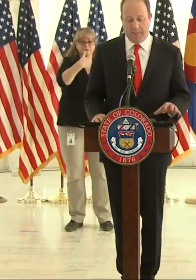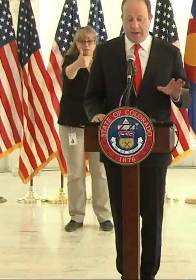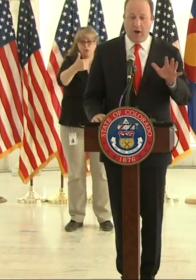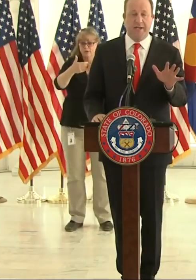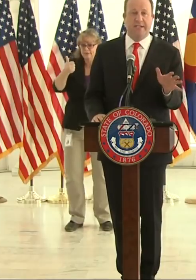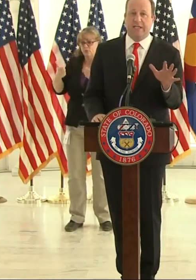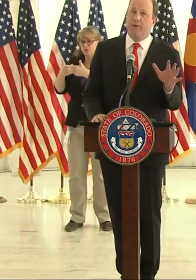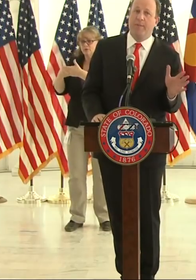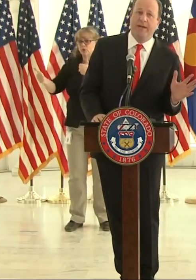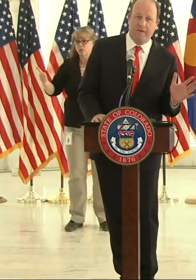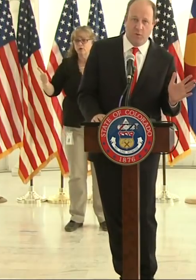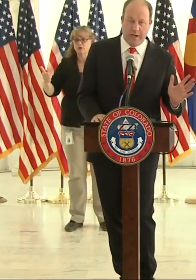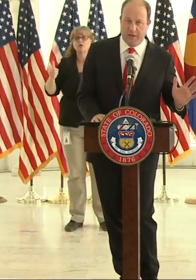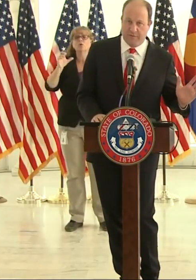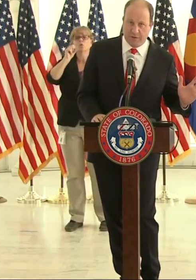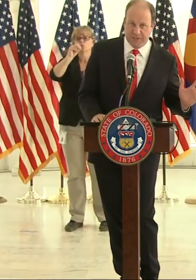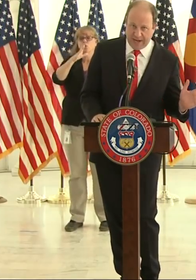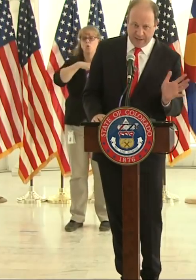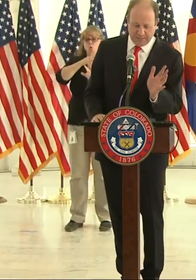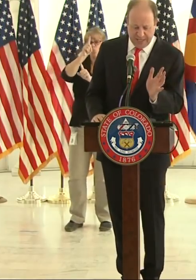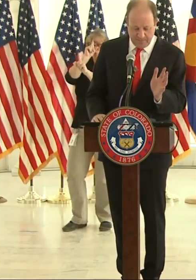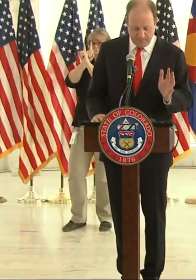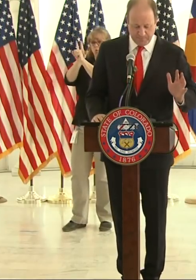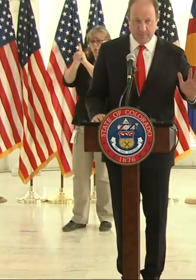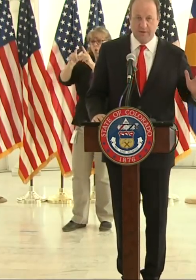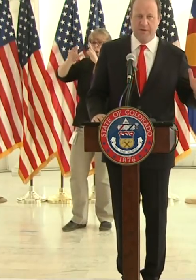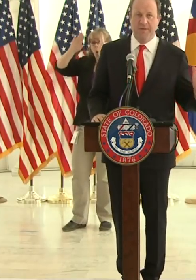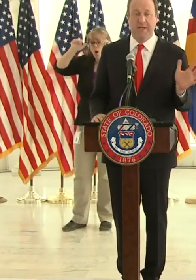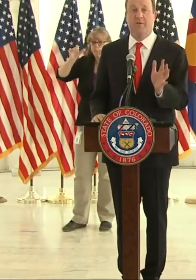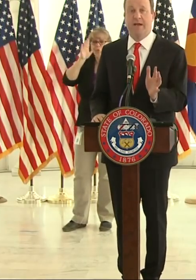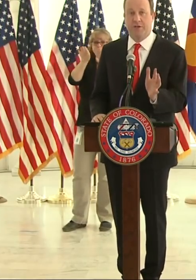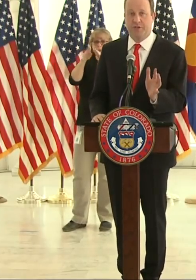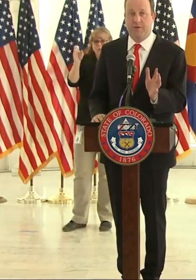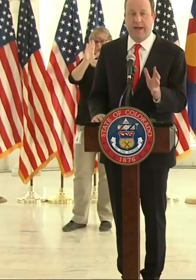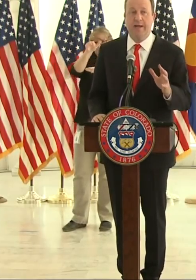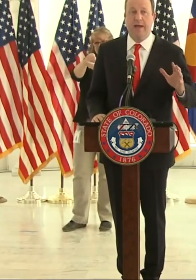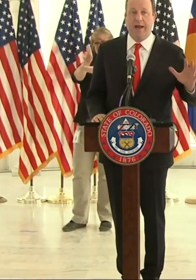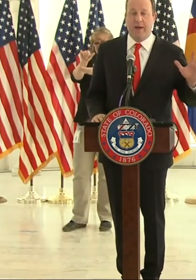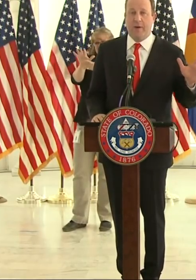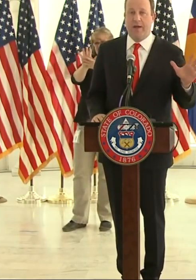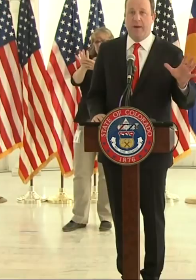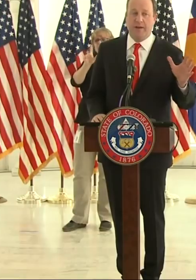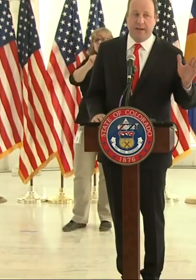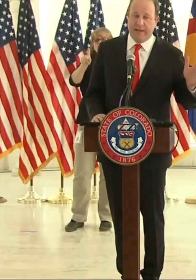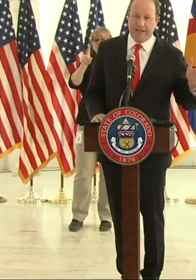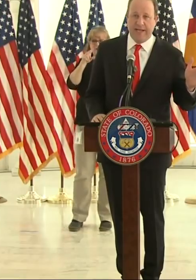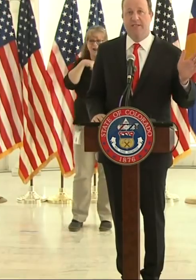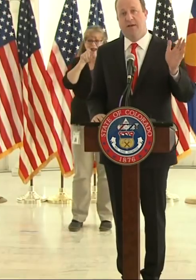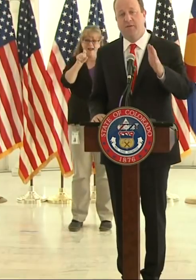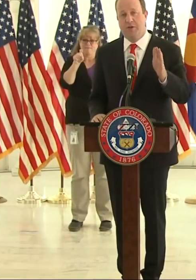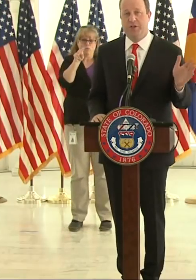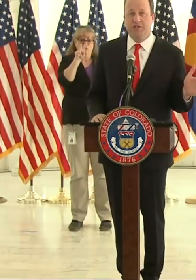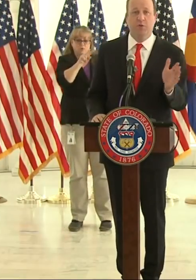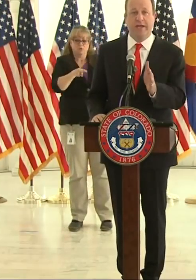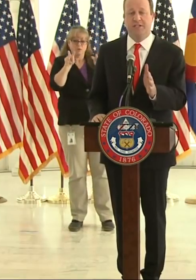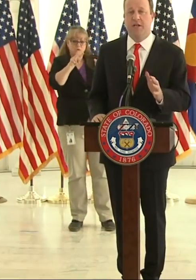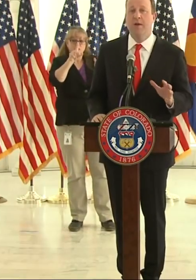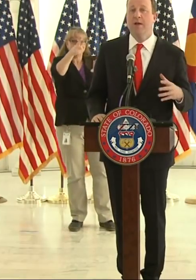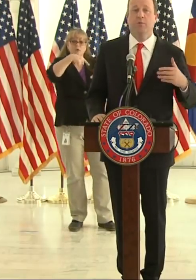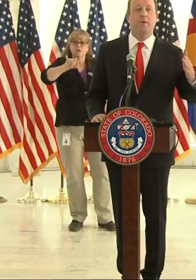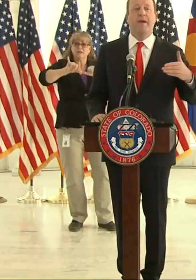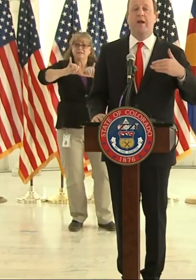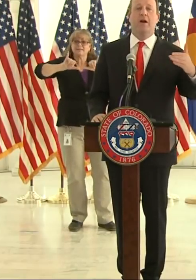possible. But honestly, it's probably going to have to wait till the first data comes in from these other measures, right? And that takes, unfortunately, 2